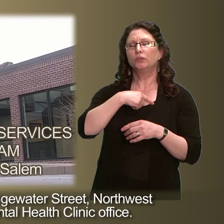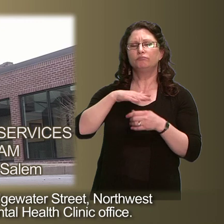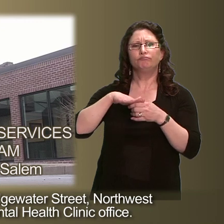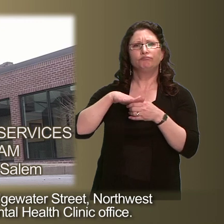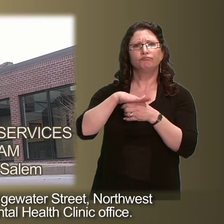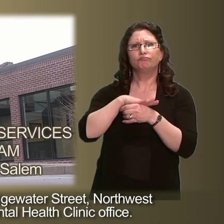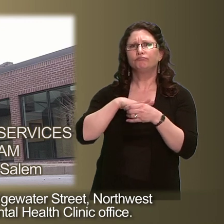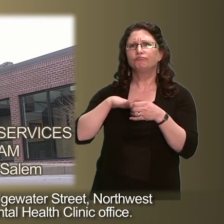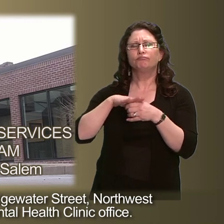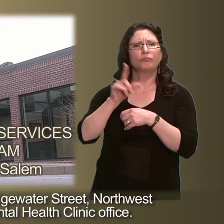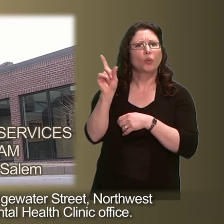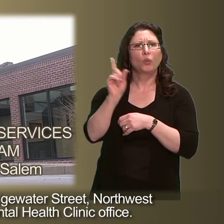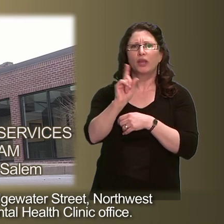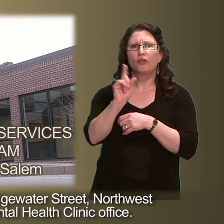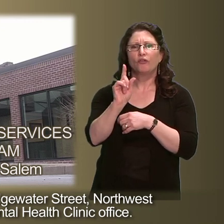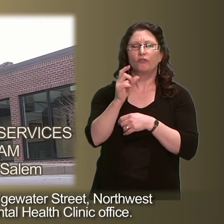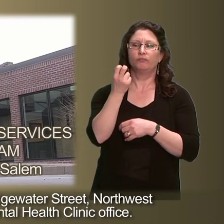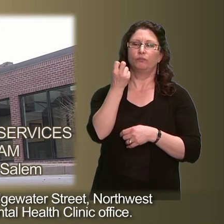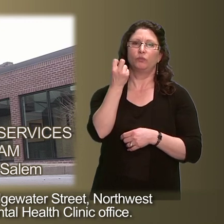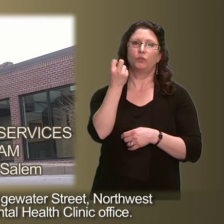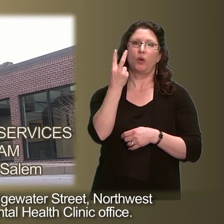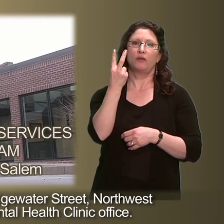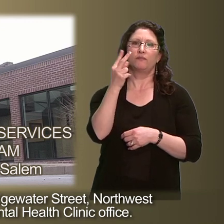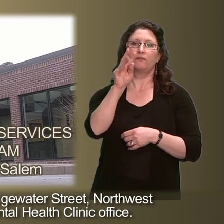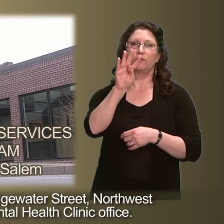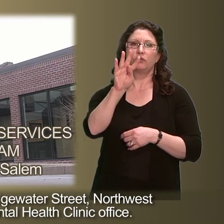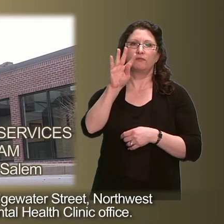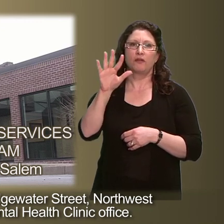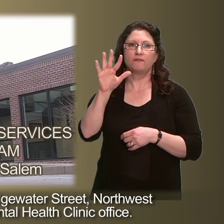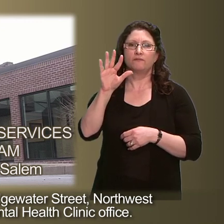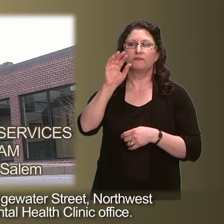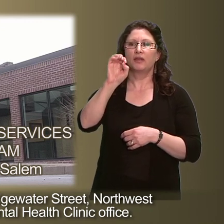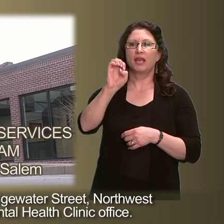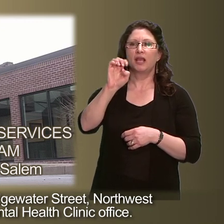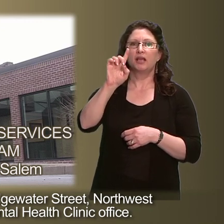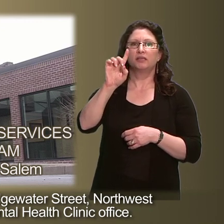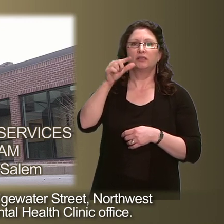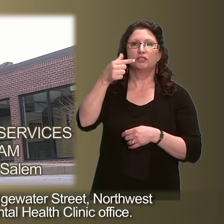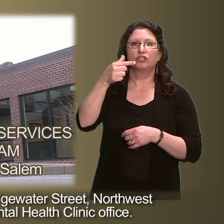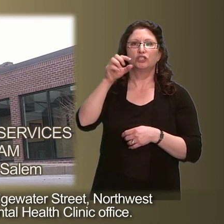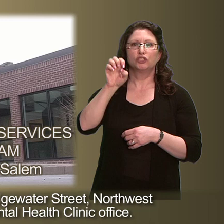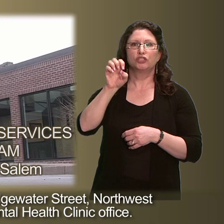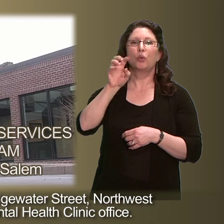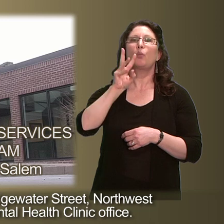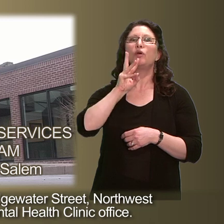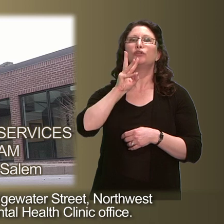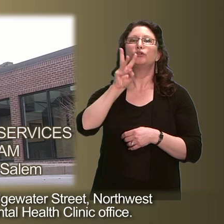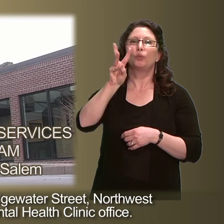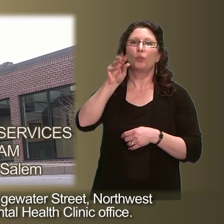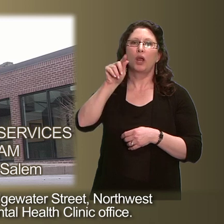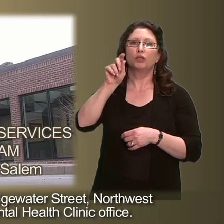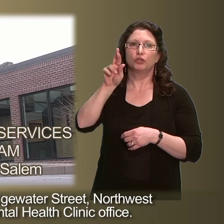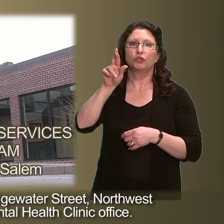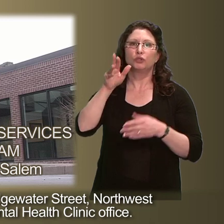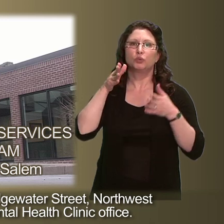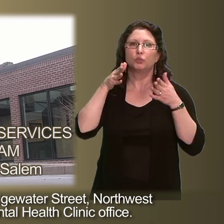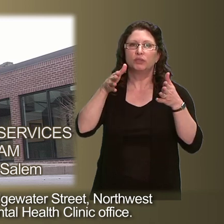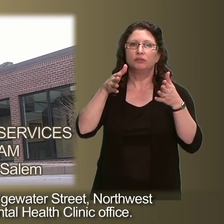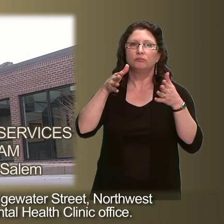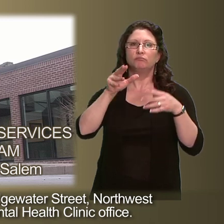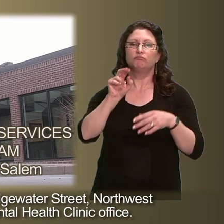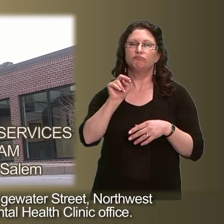We are located at 1245 Edgewater Street, Northwest, in the West Salem Mental Health Clinic office.